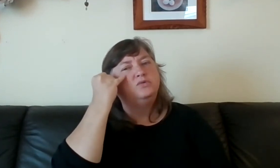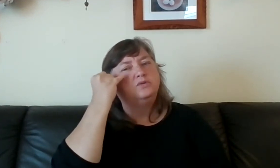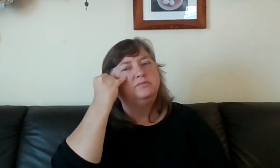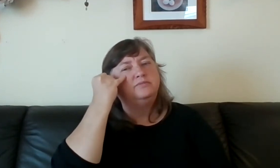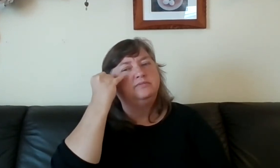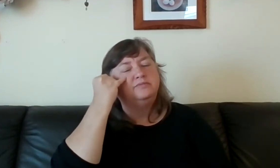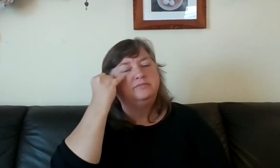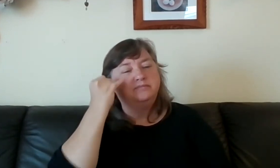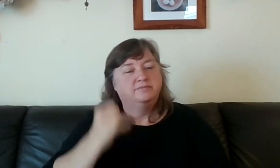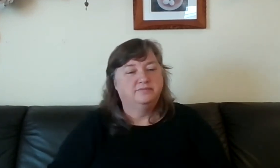Suppose.